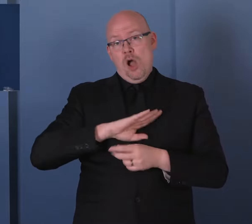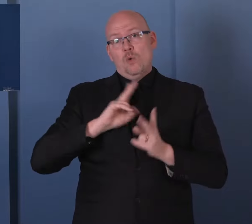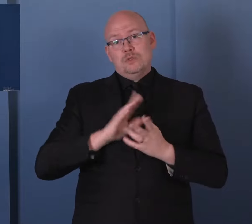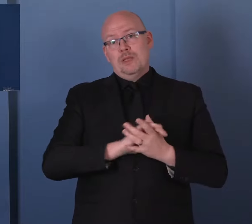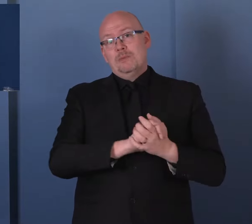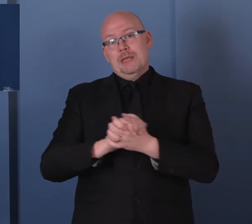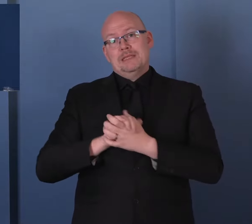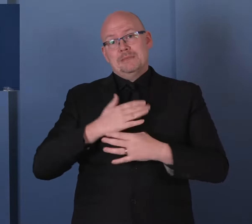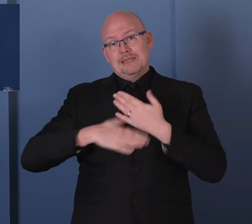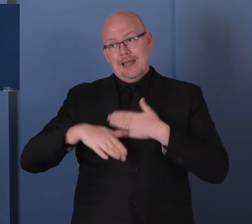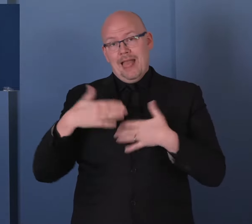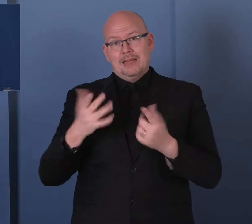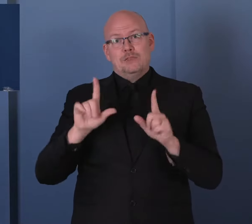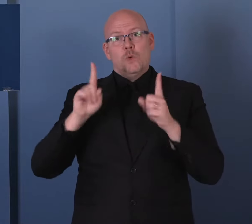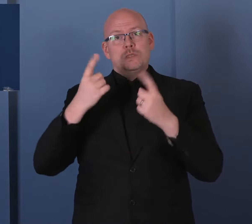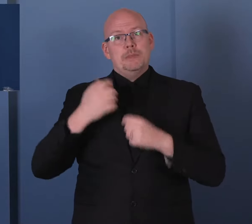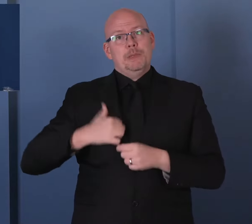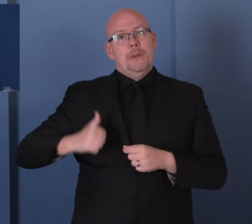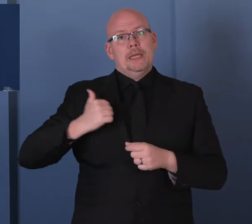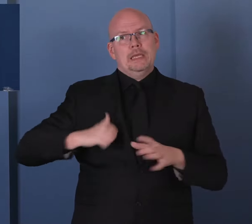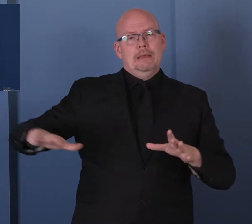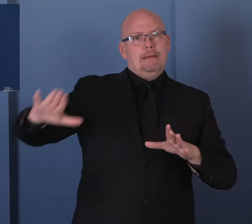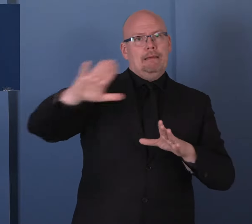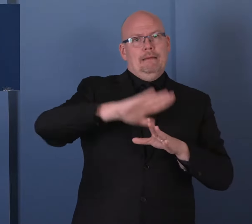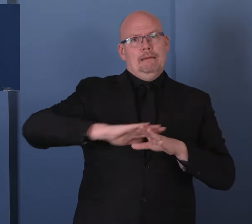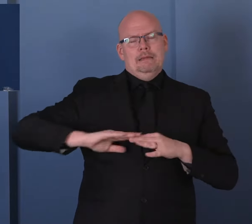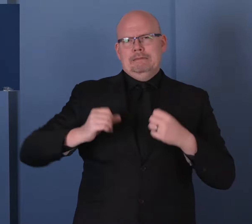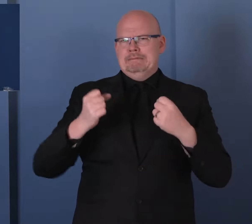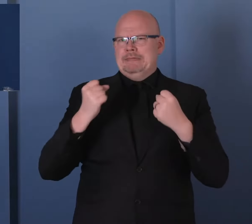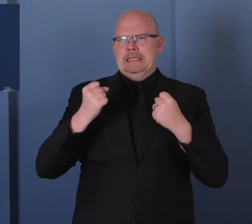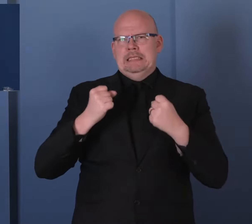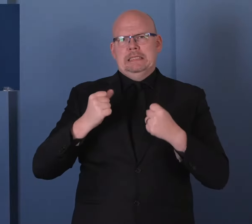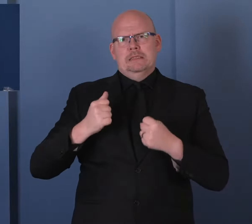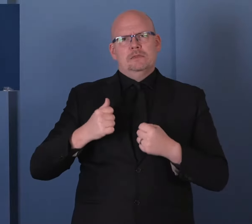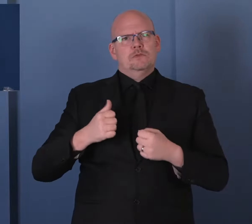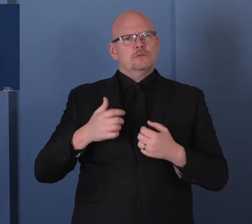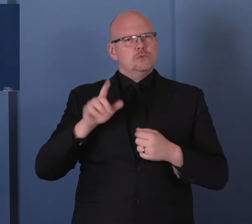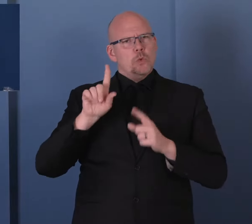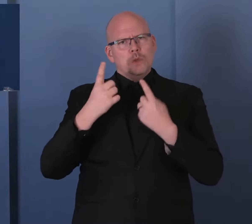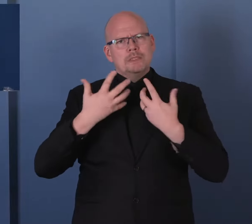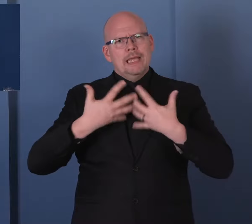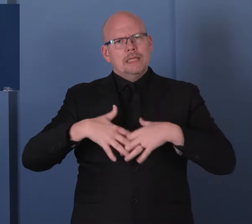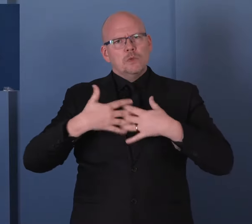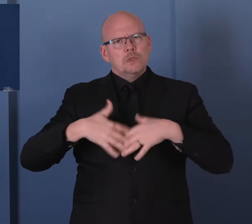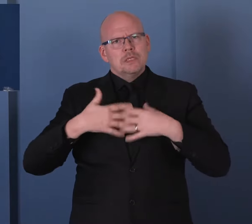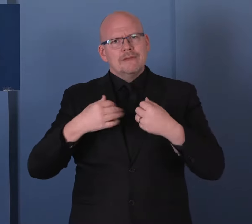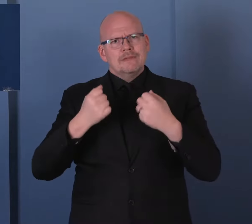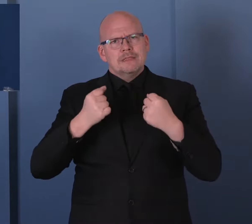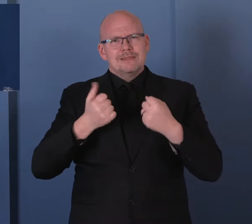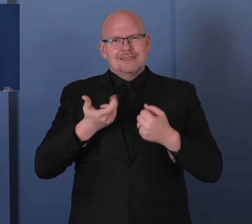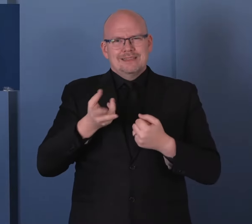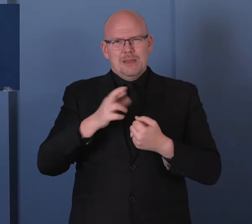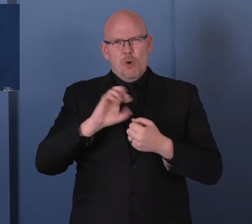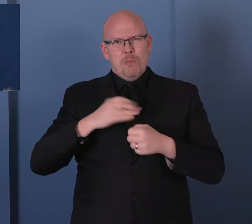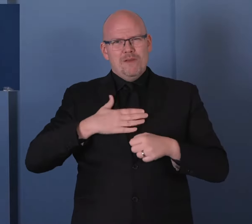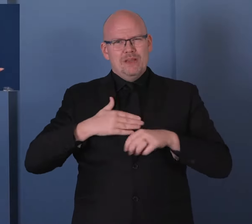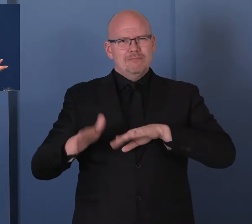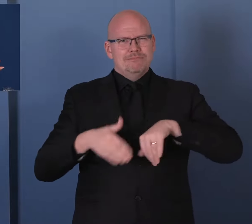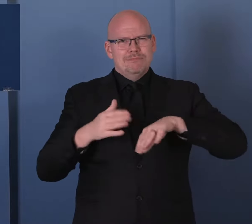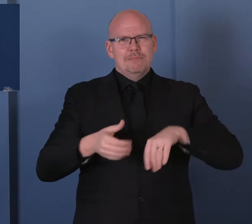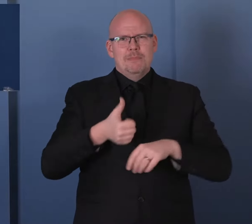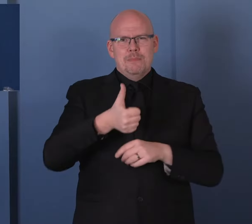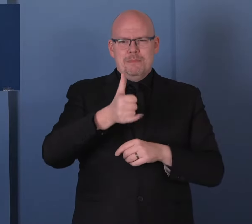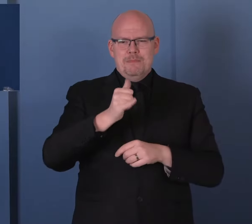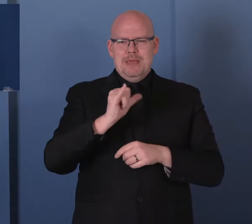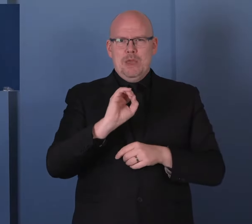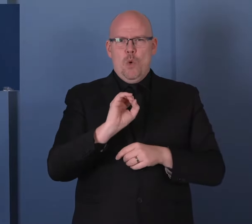in forestry and the importance of forest industries, for example, in the field of bioenergy. All